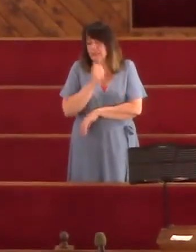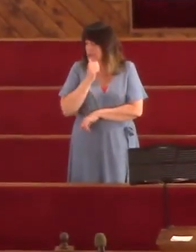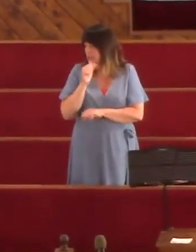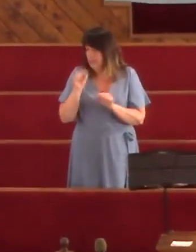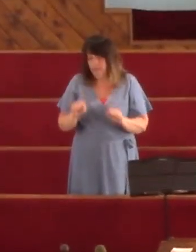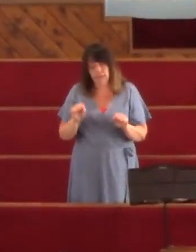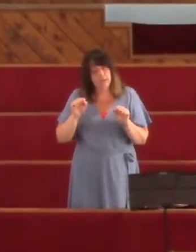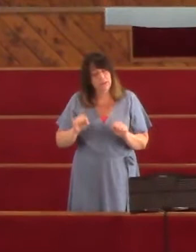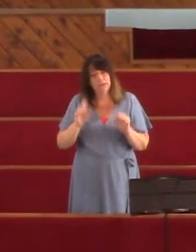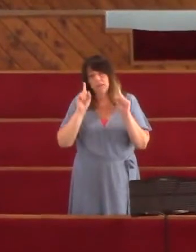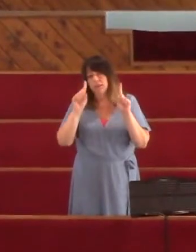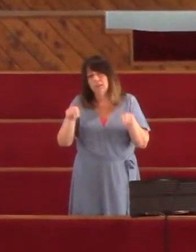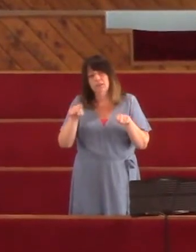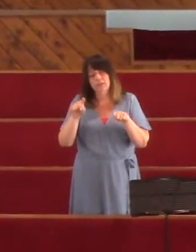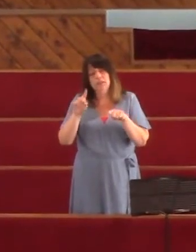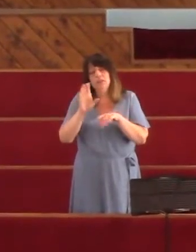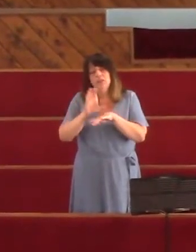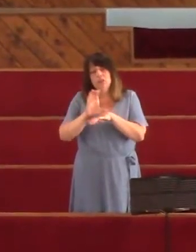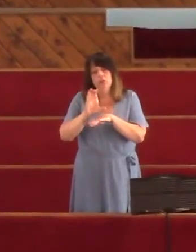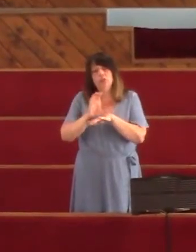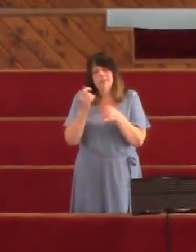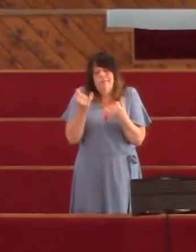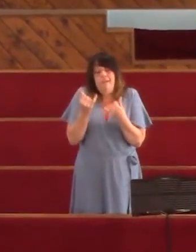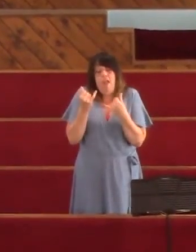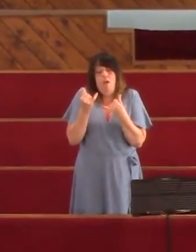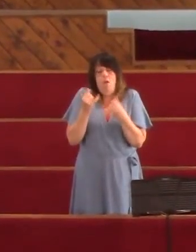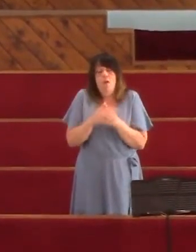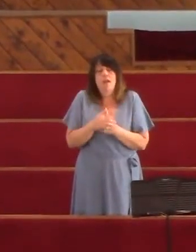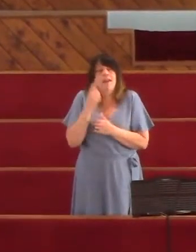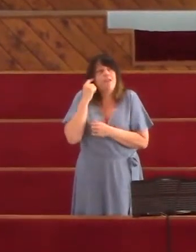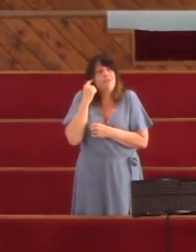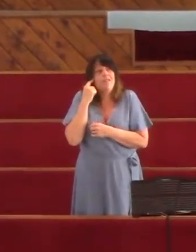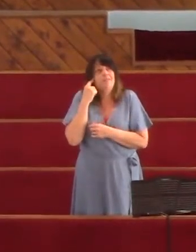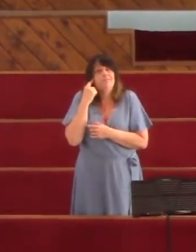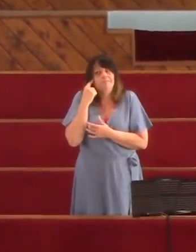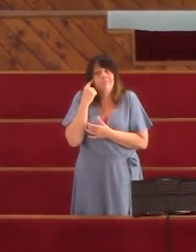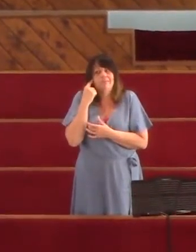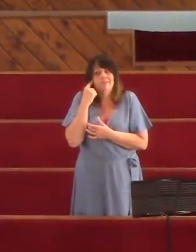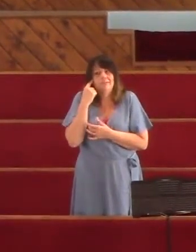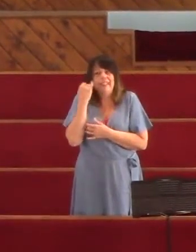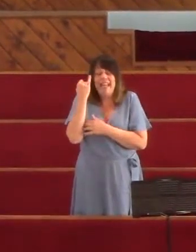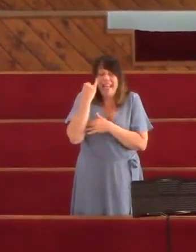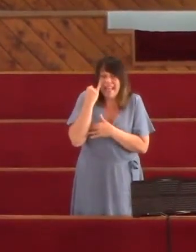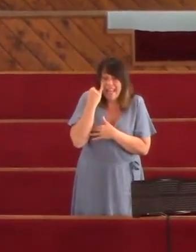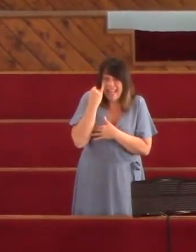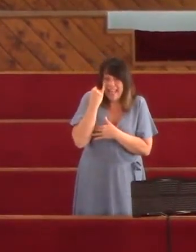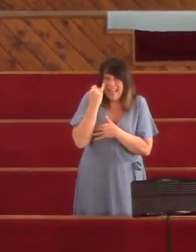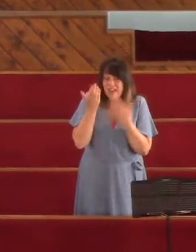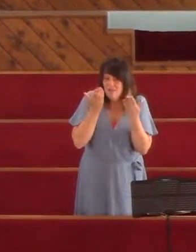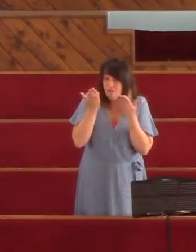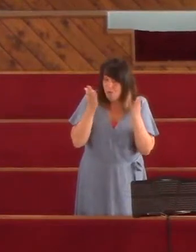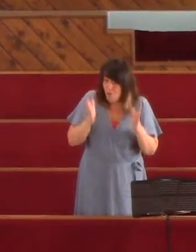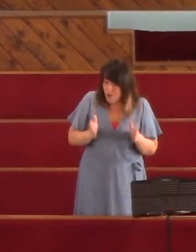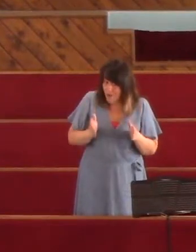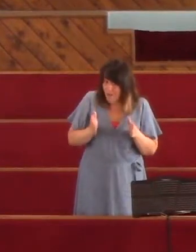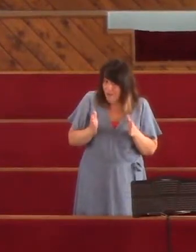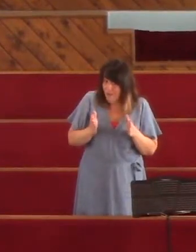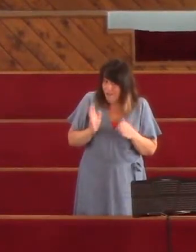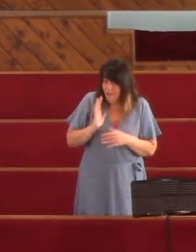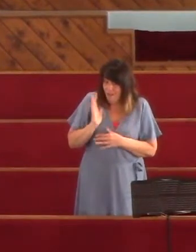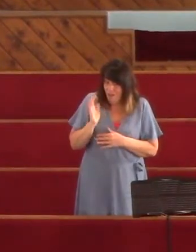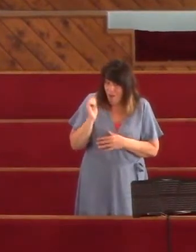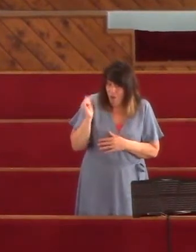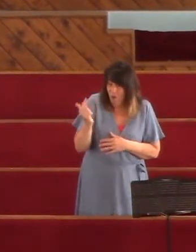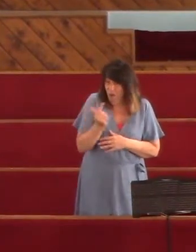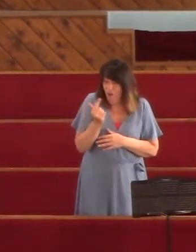go to church at this time. And I thought, if we can reach Maybe one soul that is out there